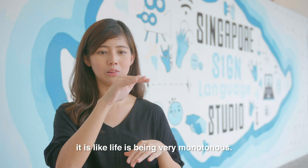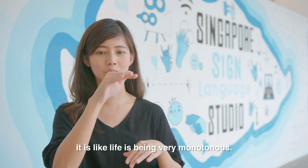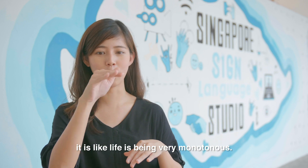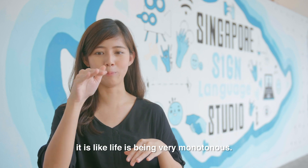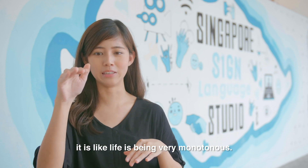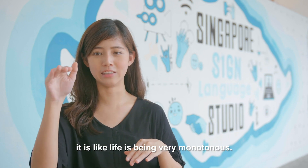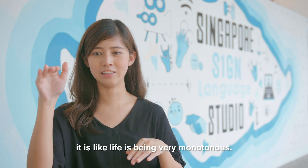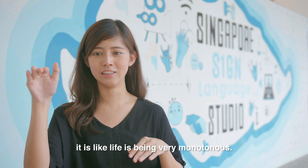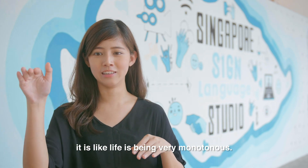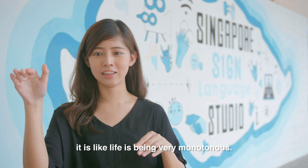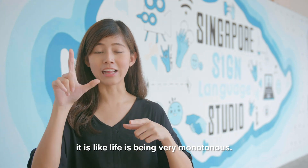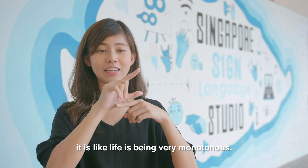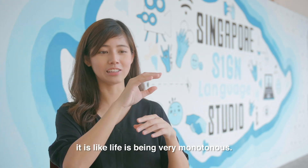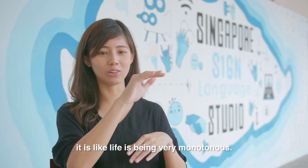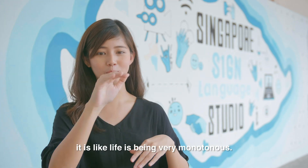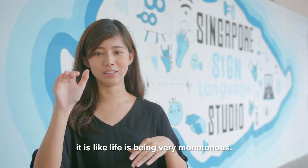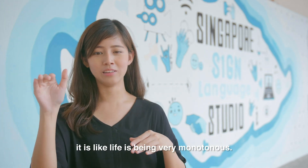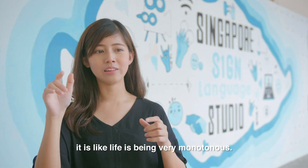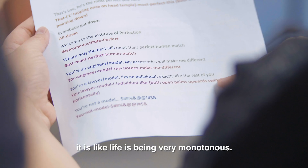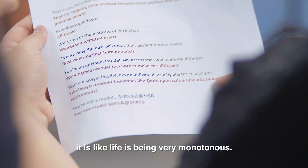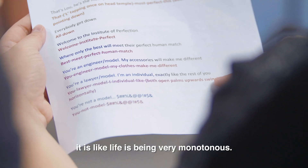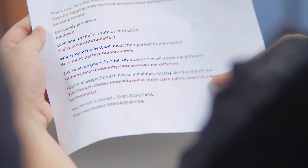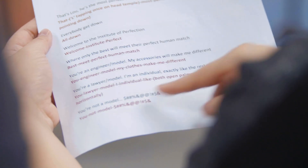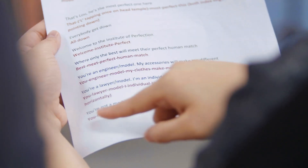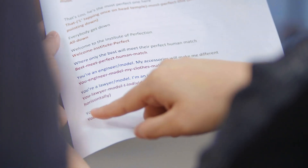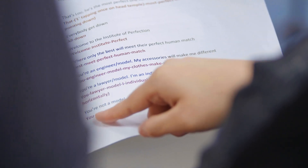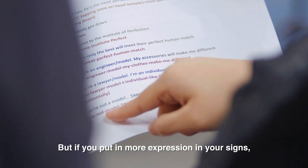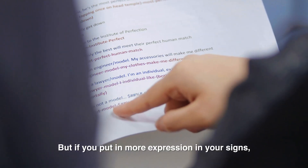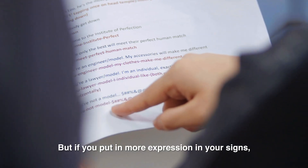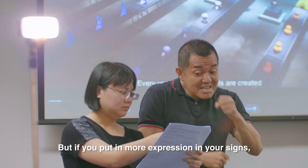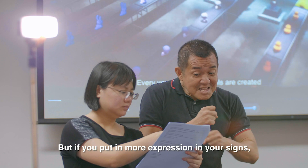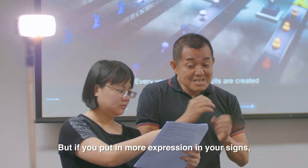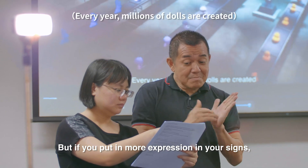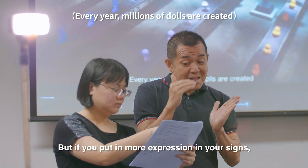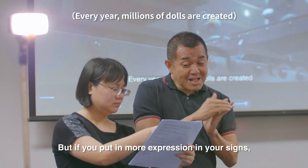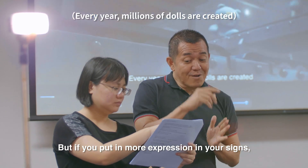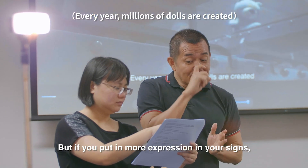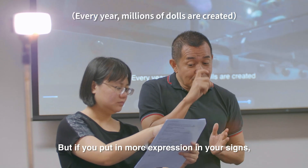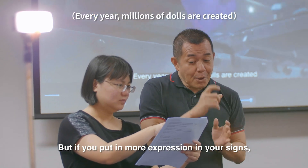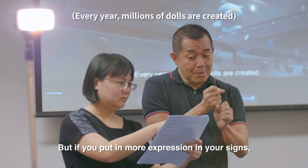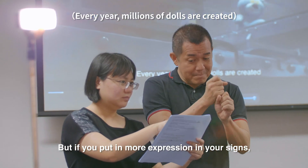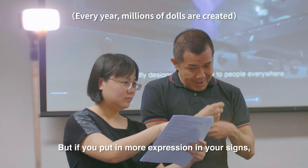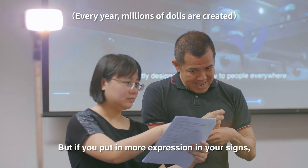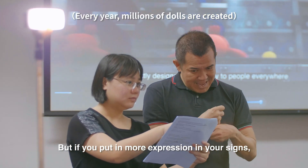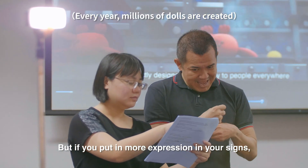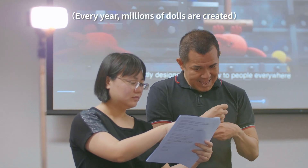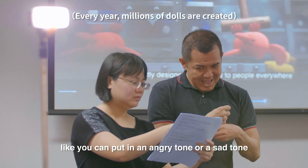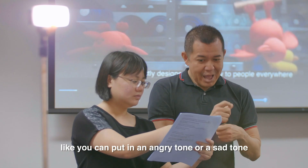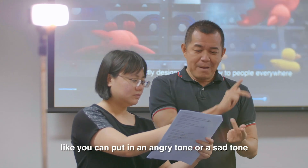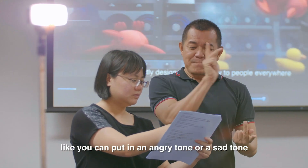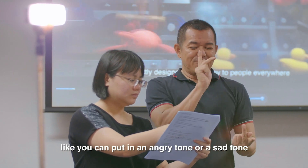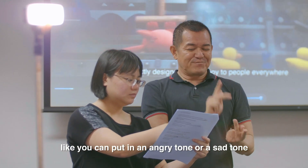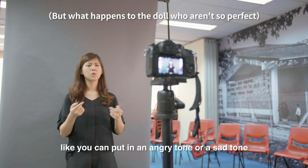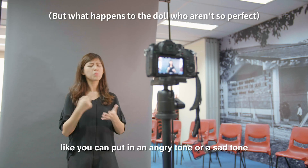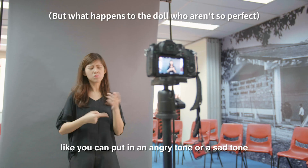like life is being very monotonous. But if you put in more expression in your signs, like